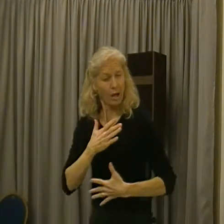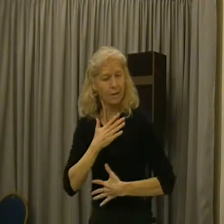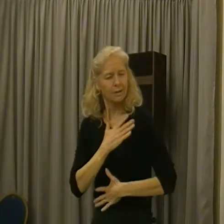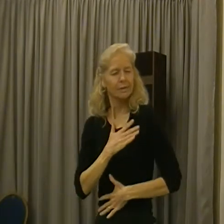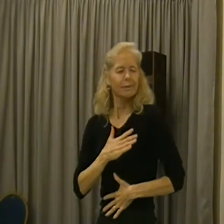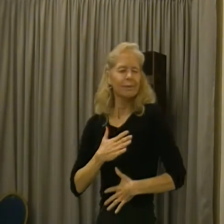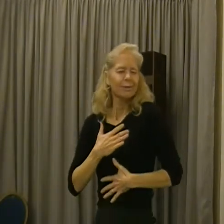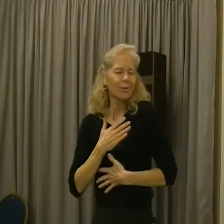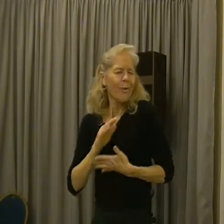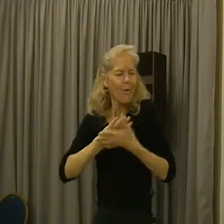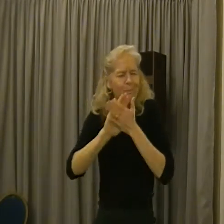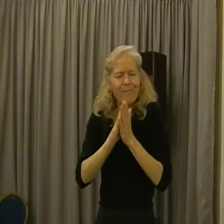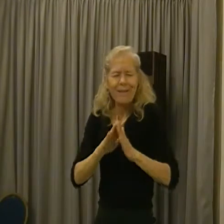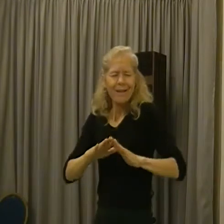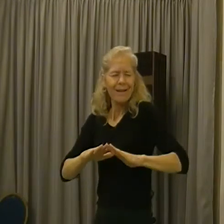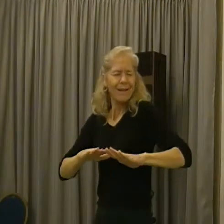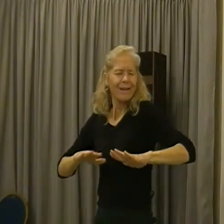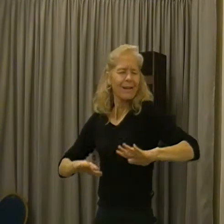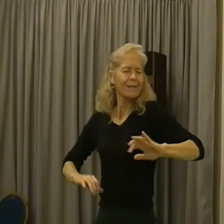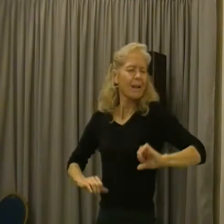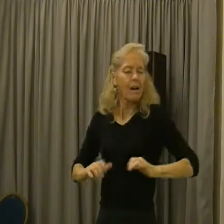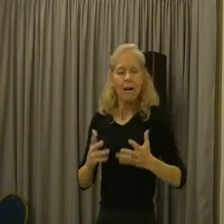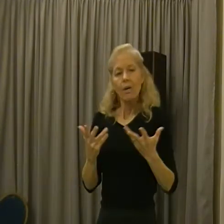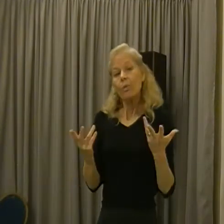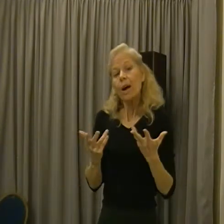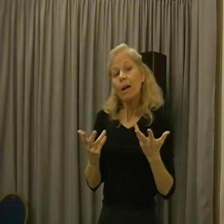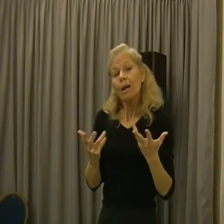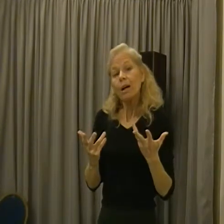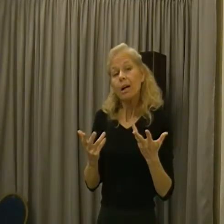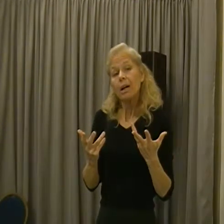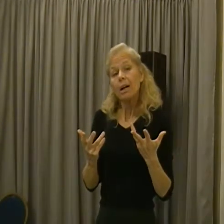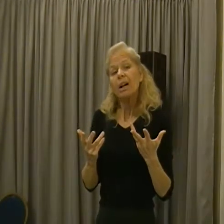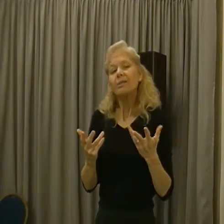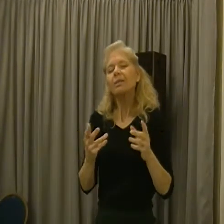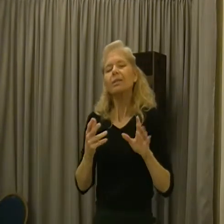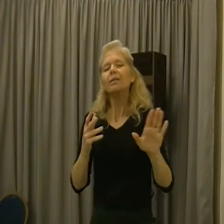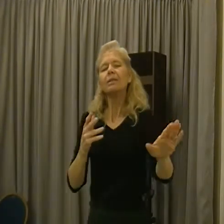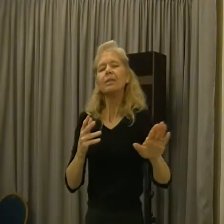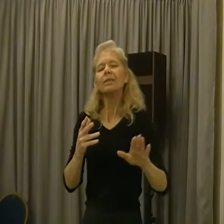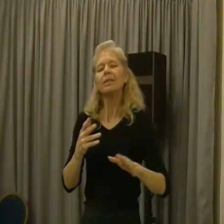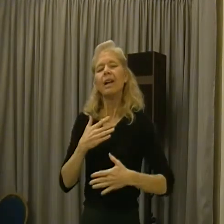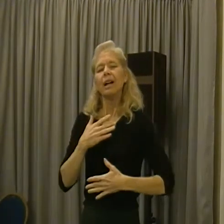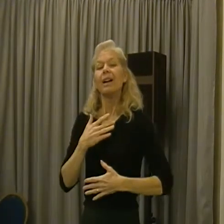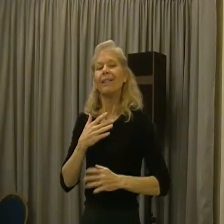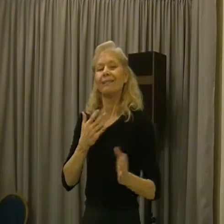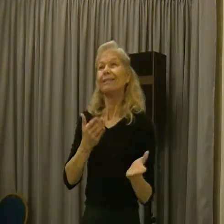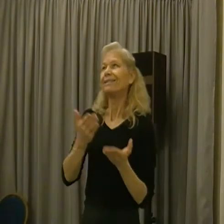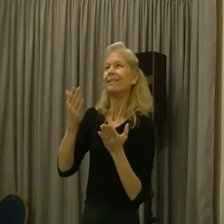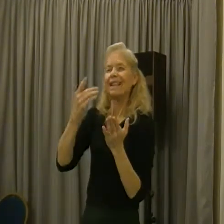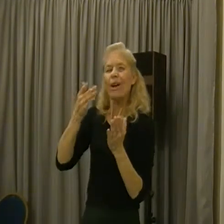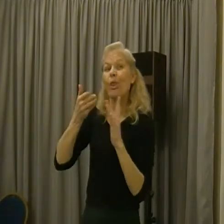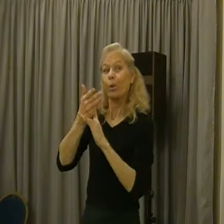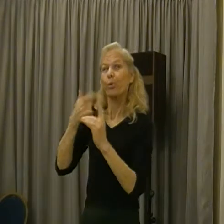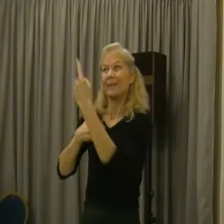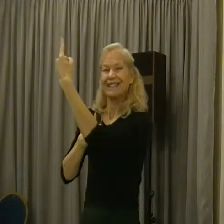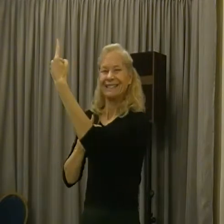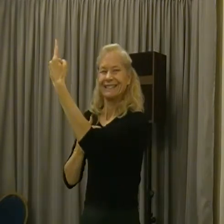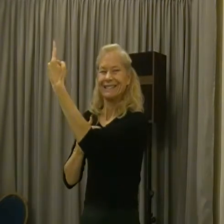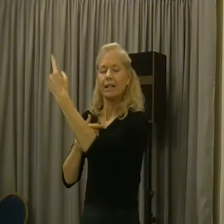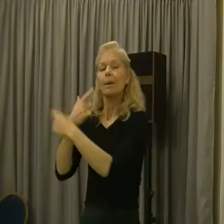exerciseth all these things. I am the God that does all of these things.